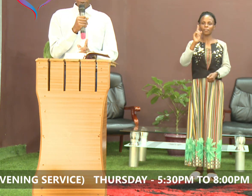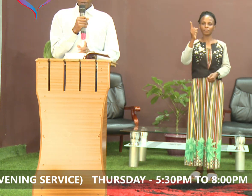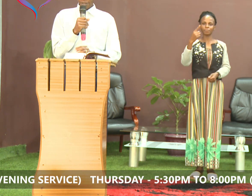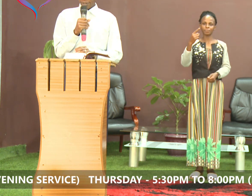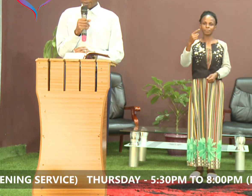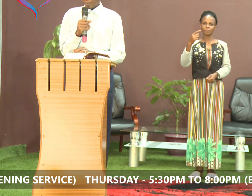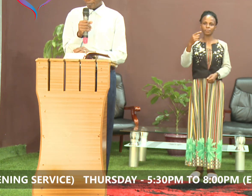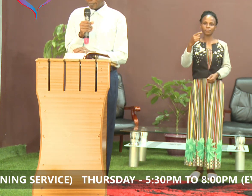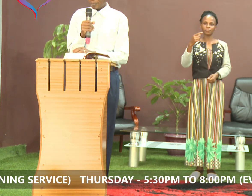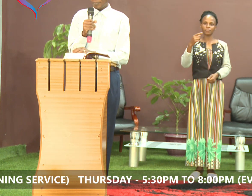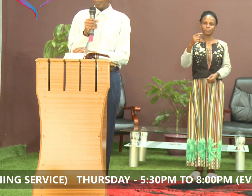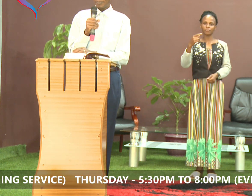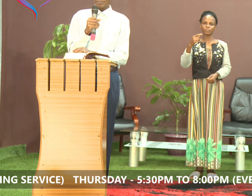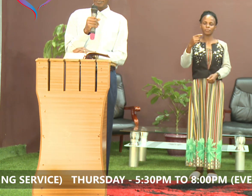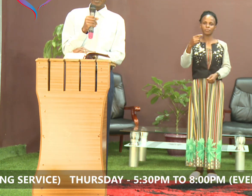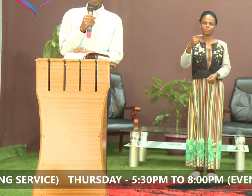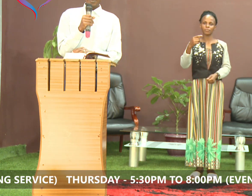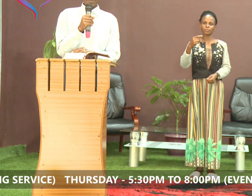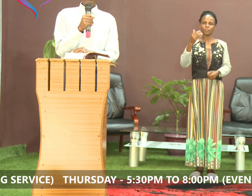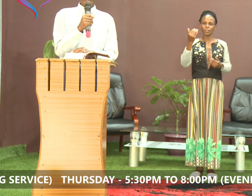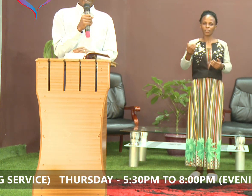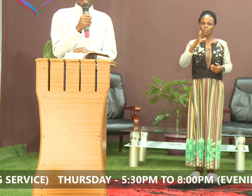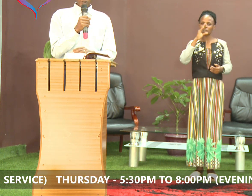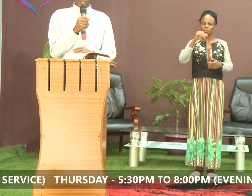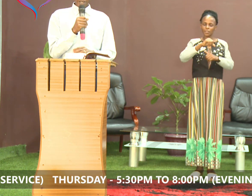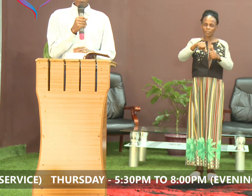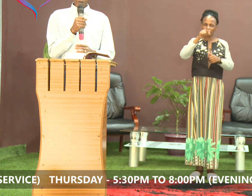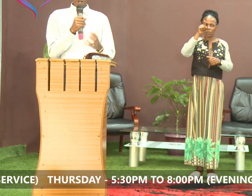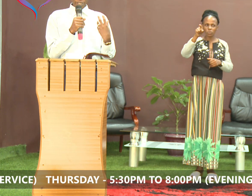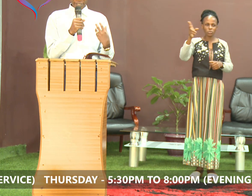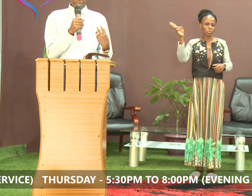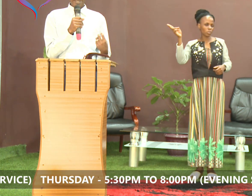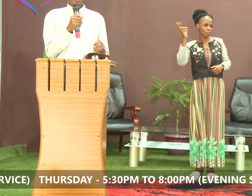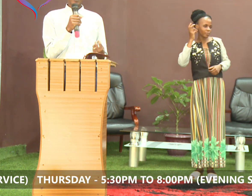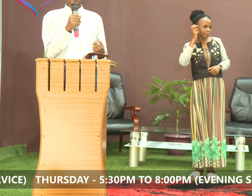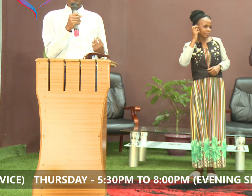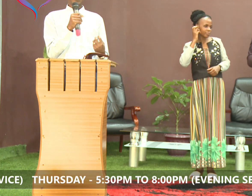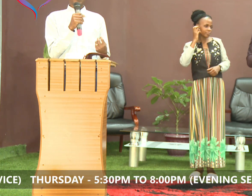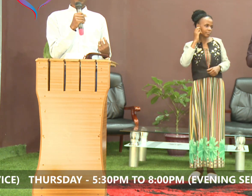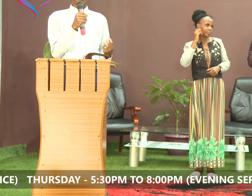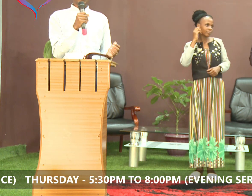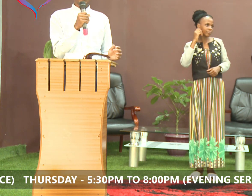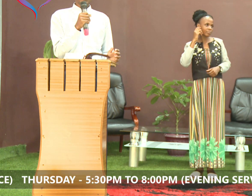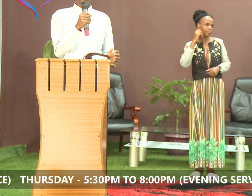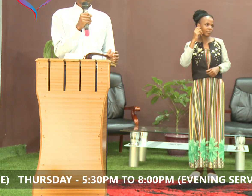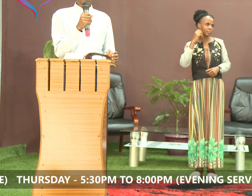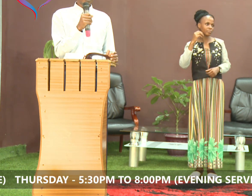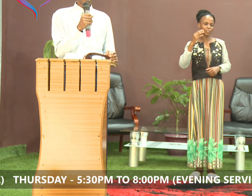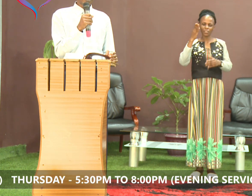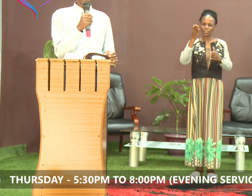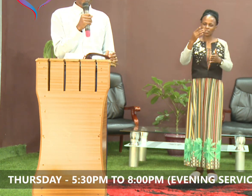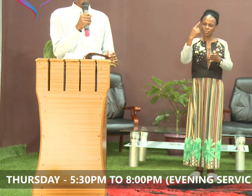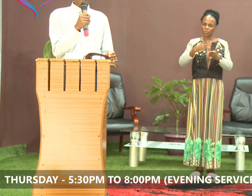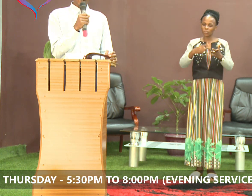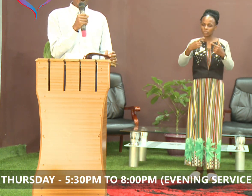one. Esoka. Now I'm talking about the receiver. Kati njogera kona awuliriza. This we got to call appreciative